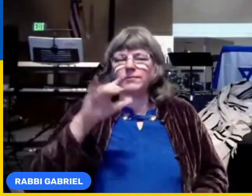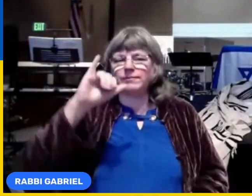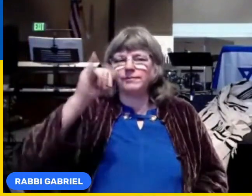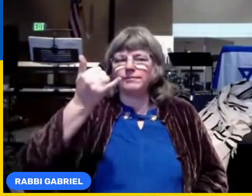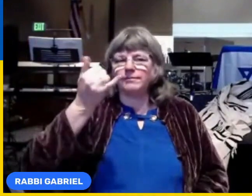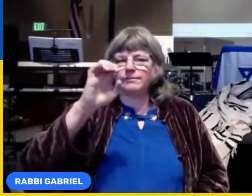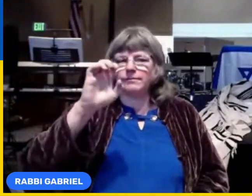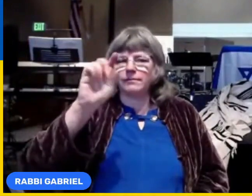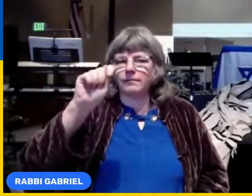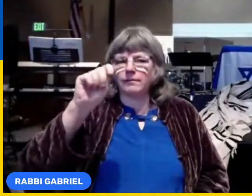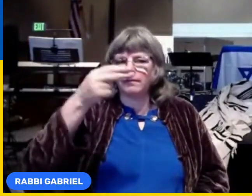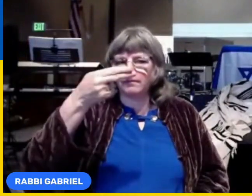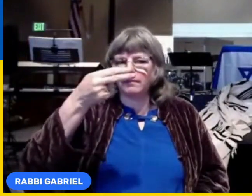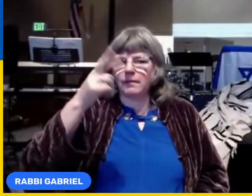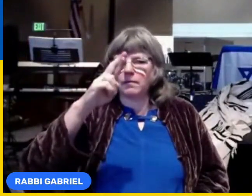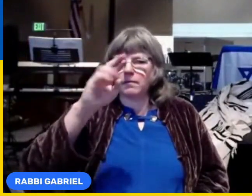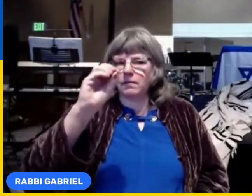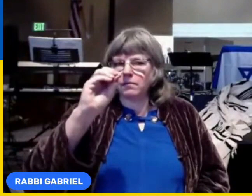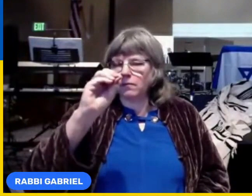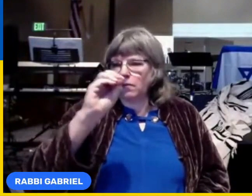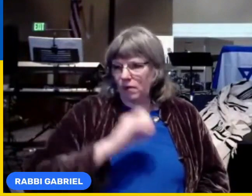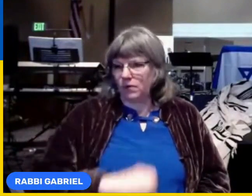So, come on.